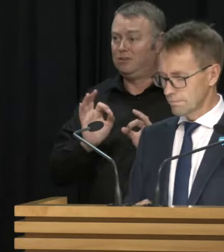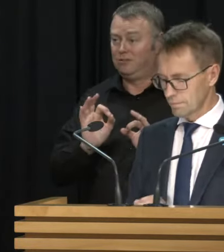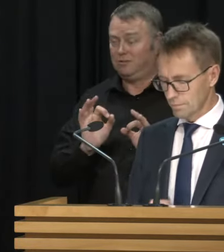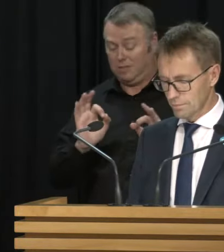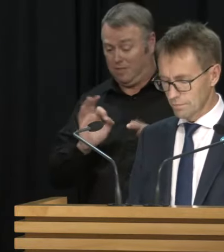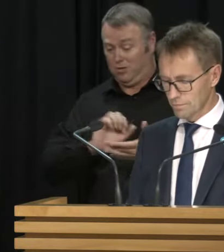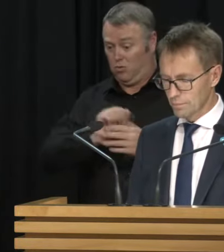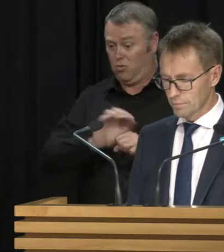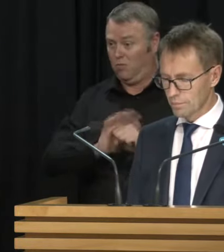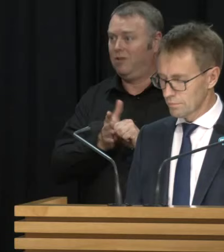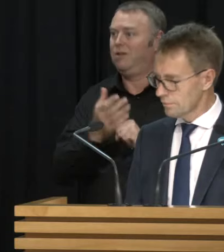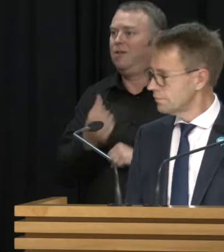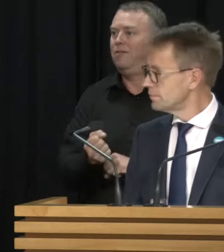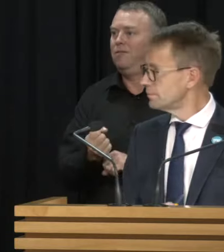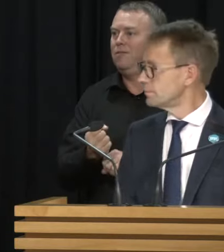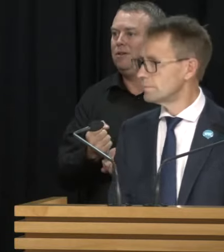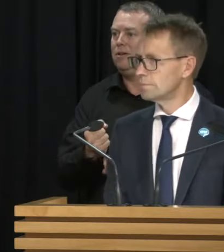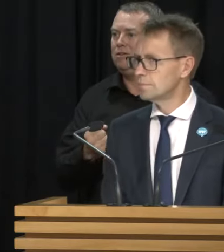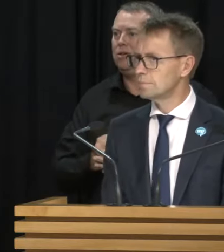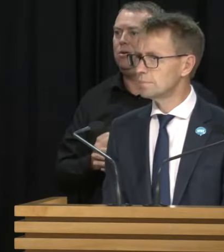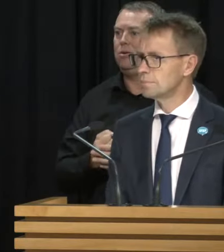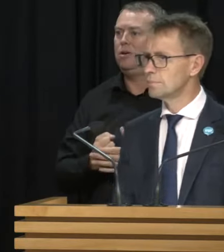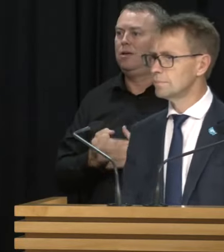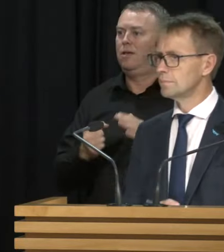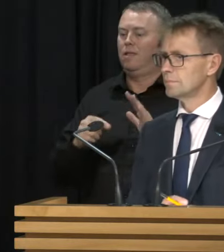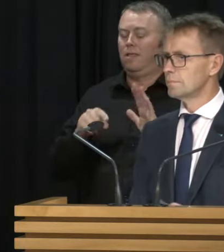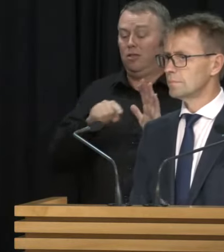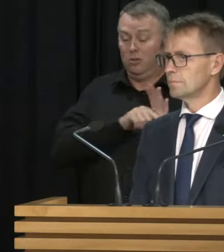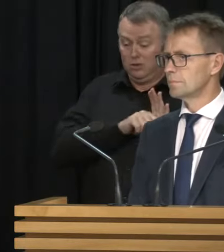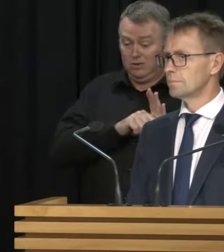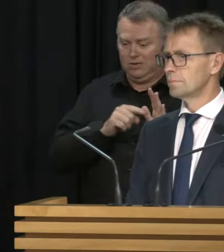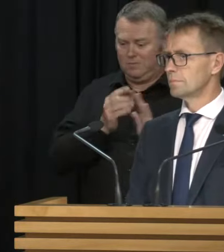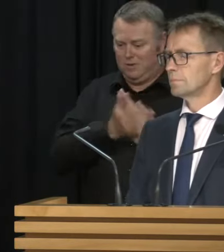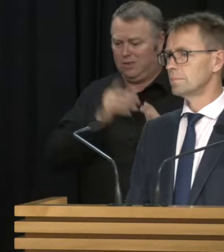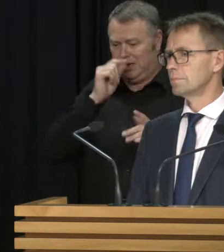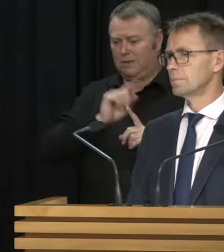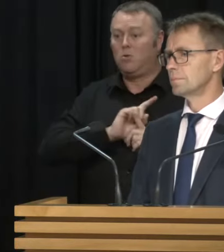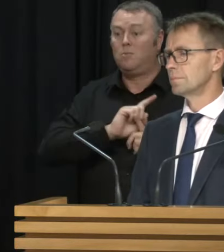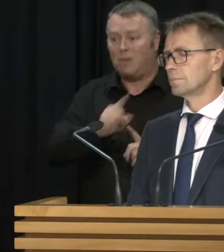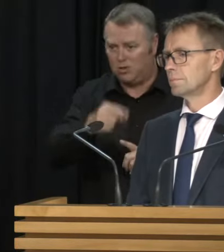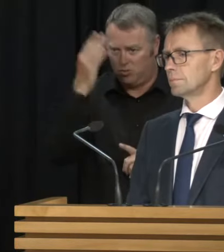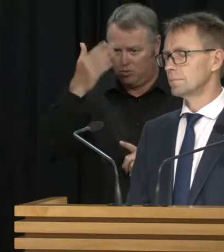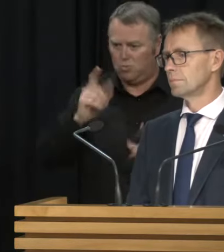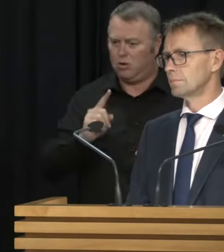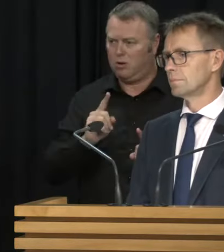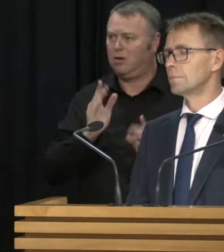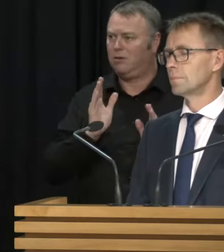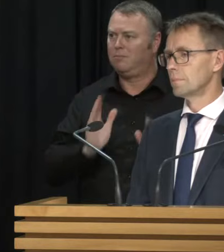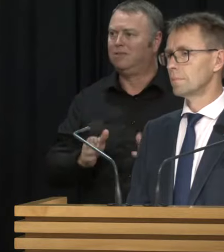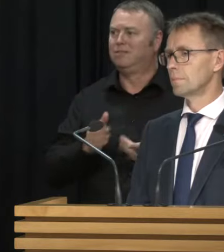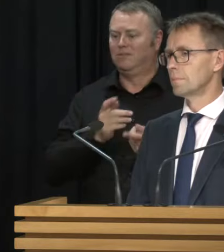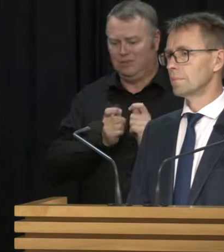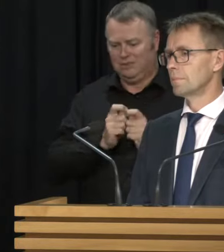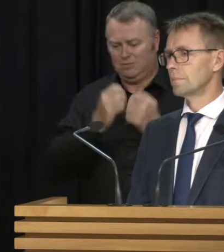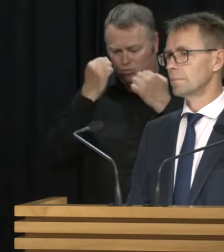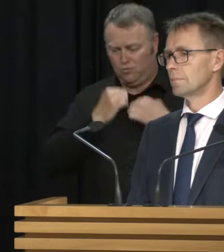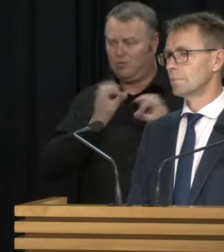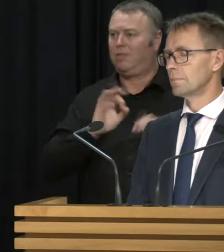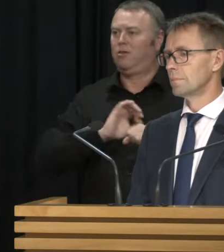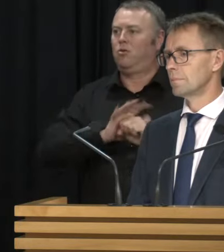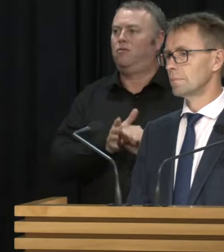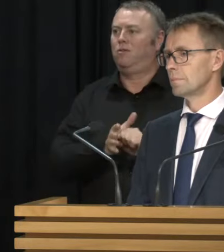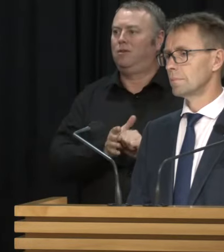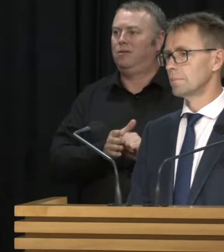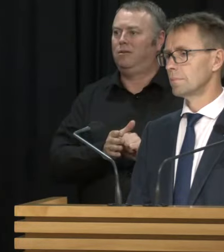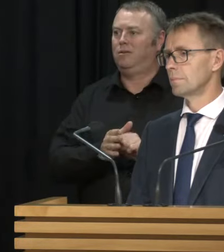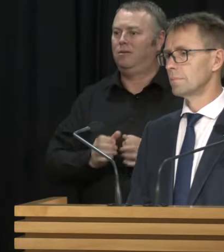school was that someone had to have had a negative test. Did the timing, so it was the school could open